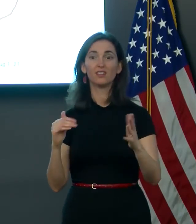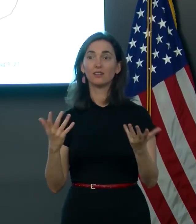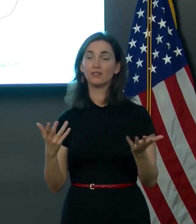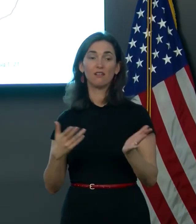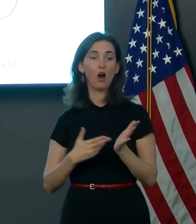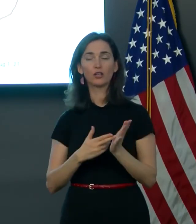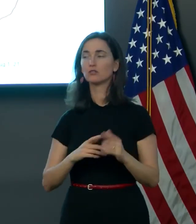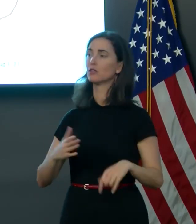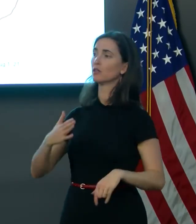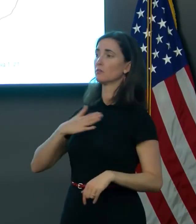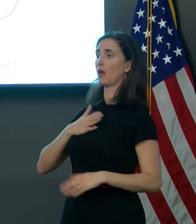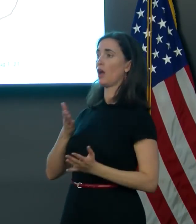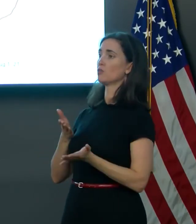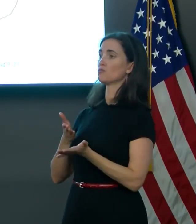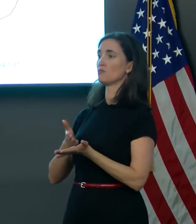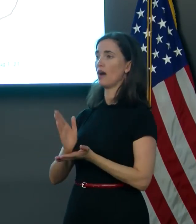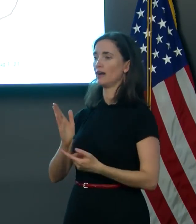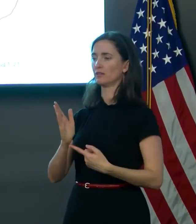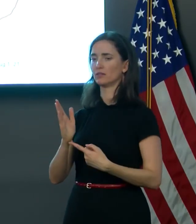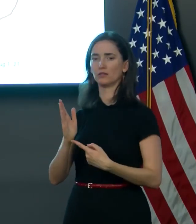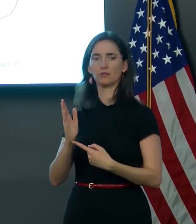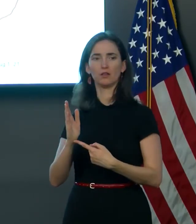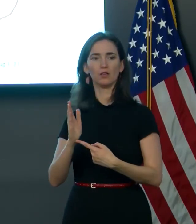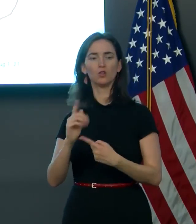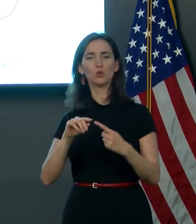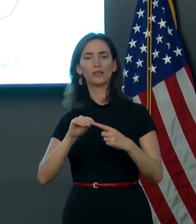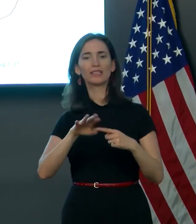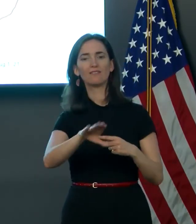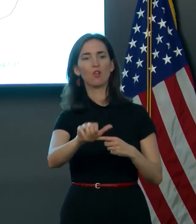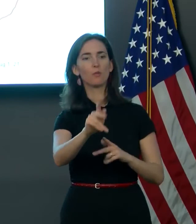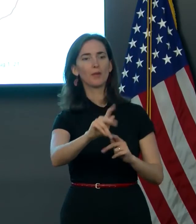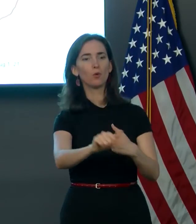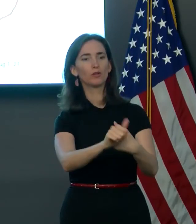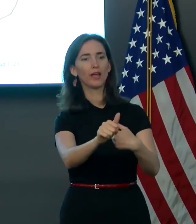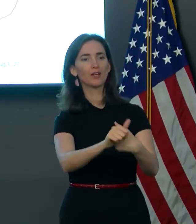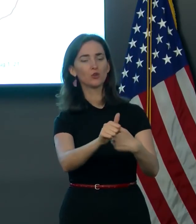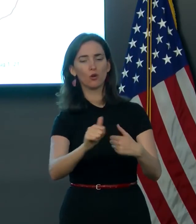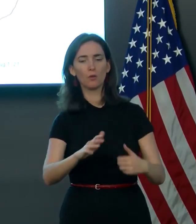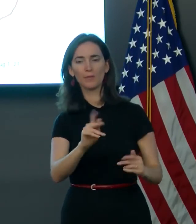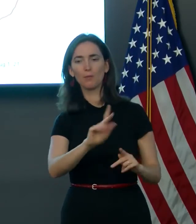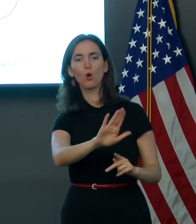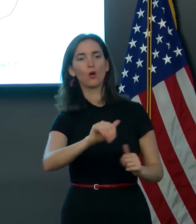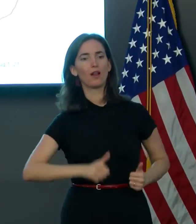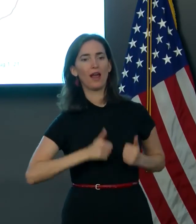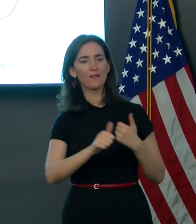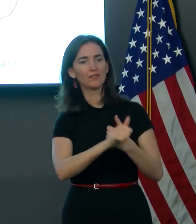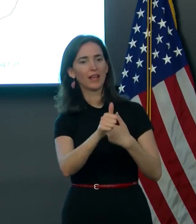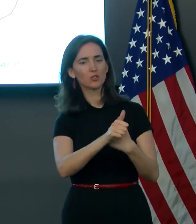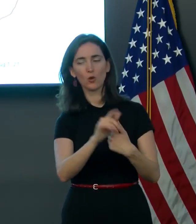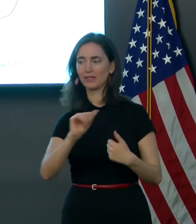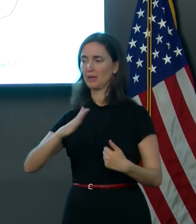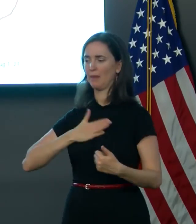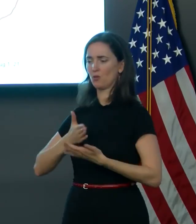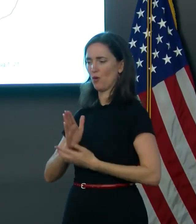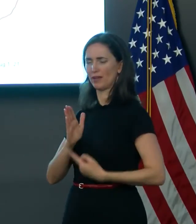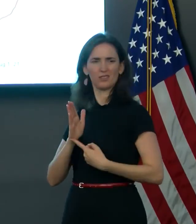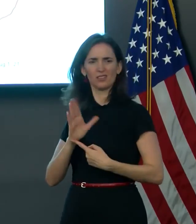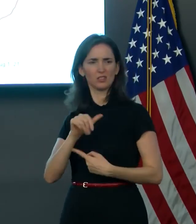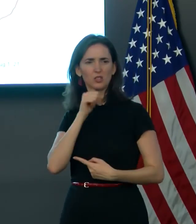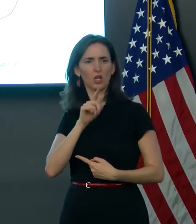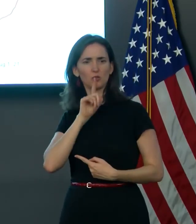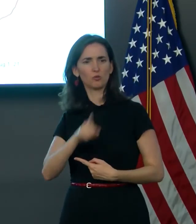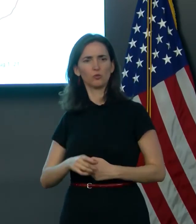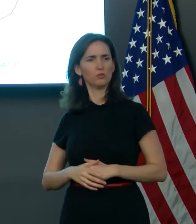right to unreasonably endanger the lives of others. That doesn't exist.